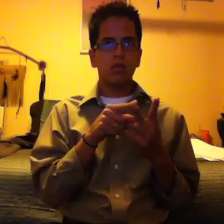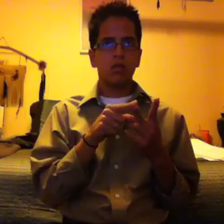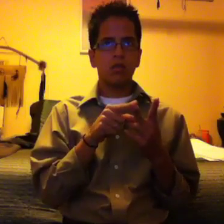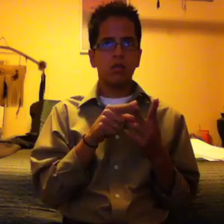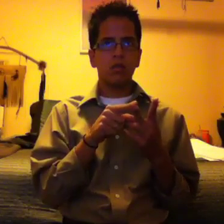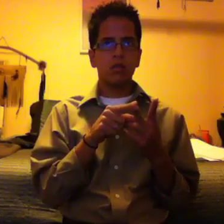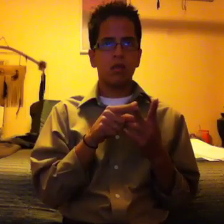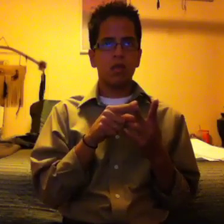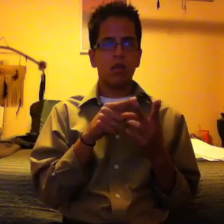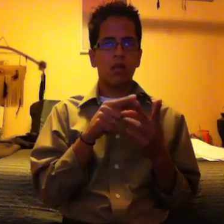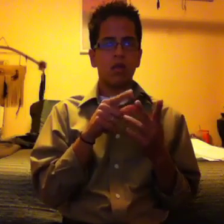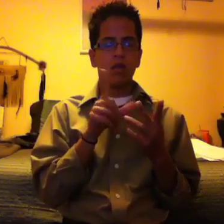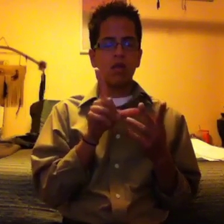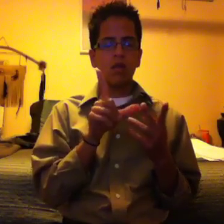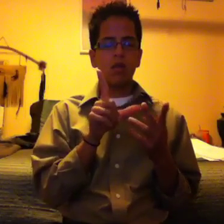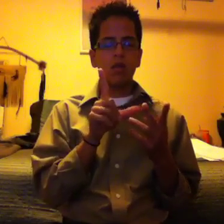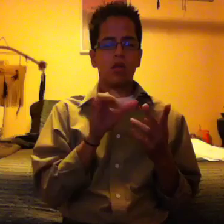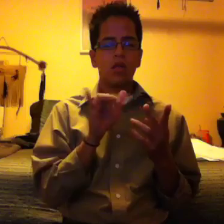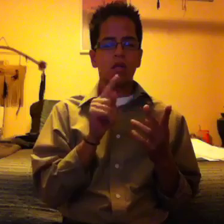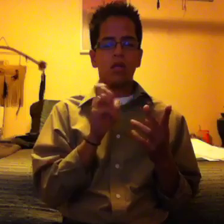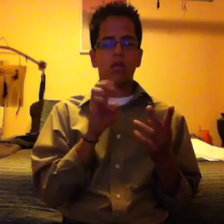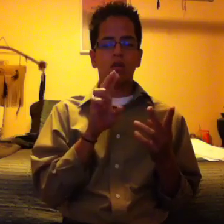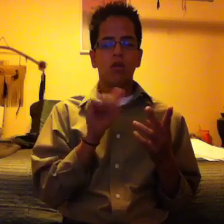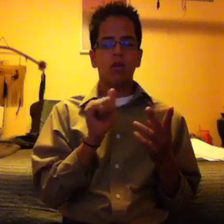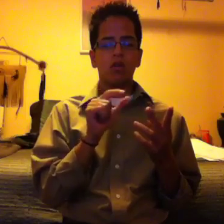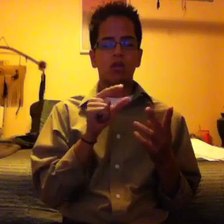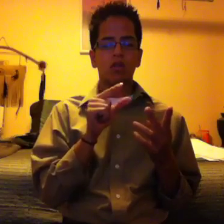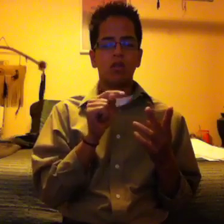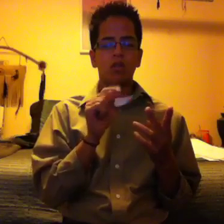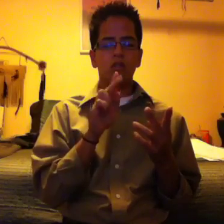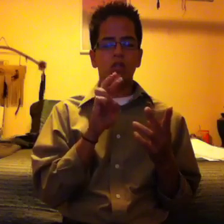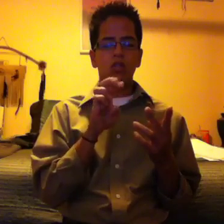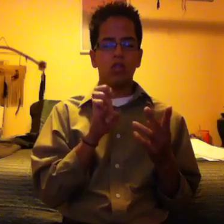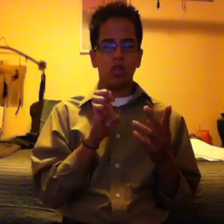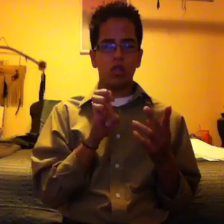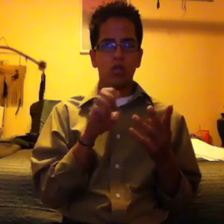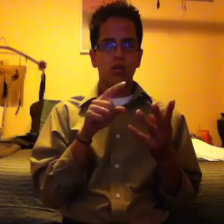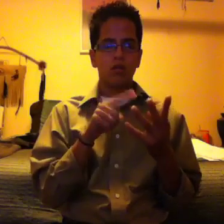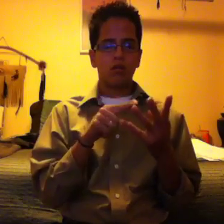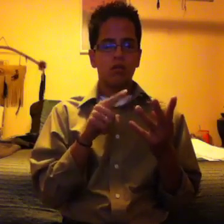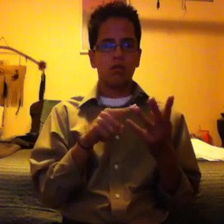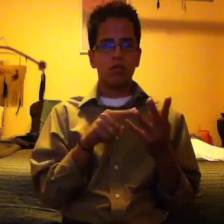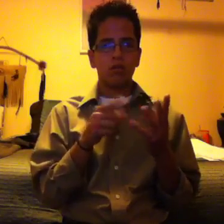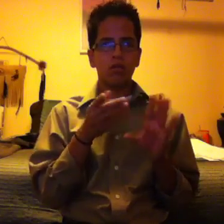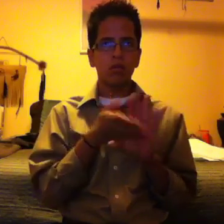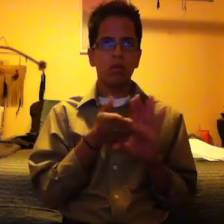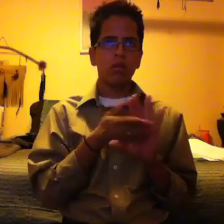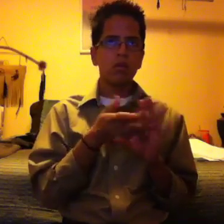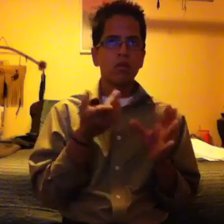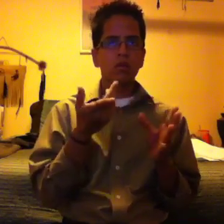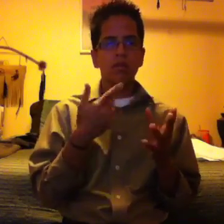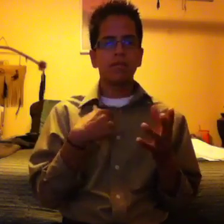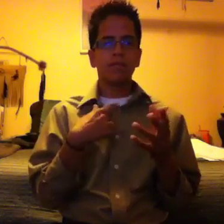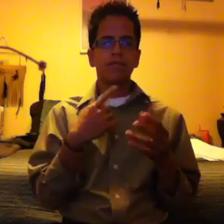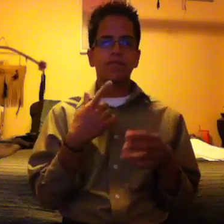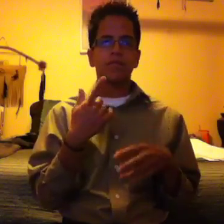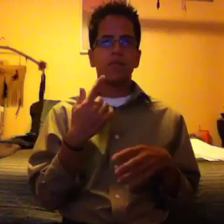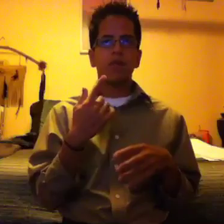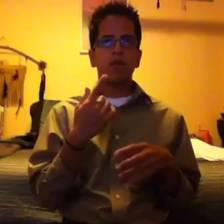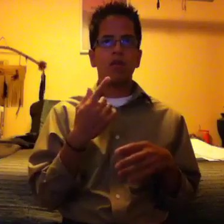course syllabus into those sections with equal amount of time devoted to each one, say 3 weeks for each section. And then I have a